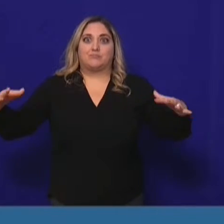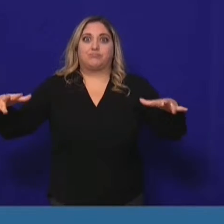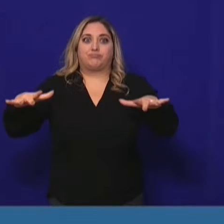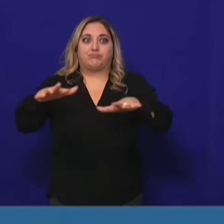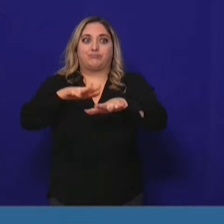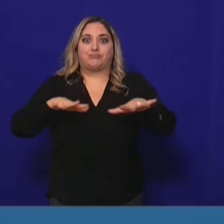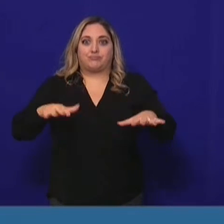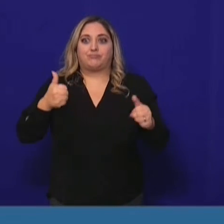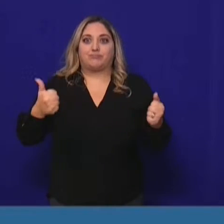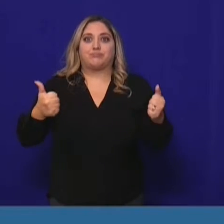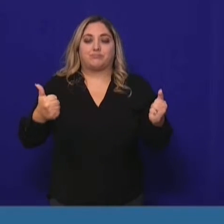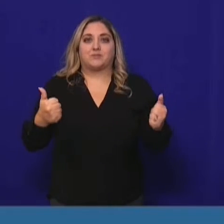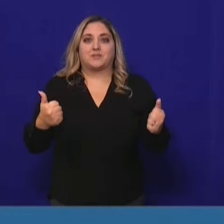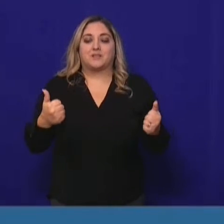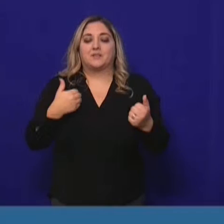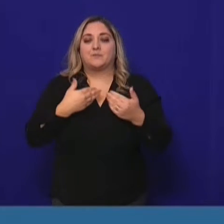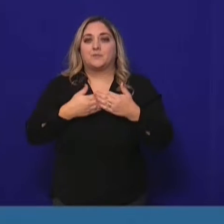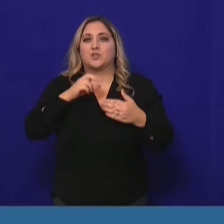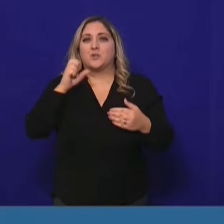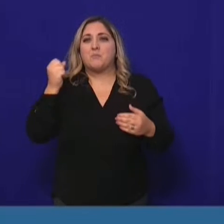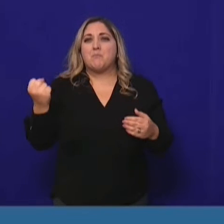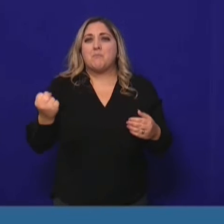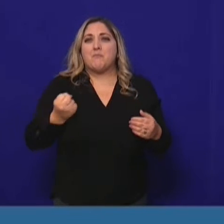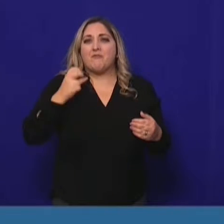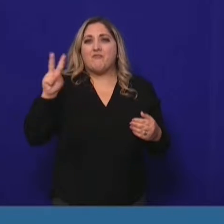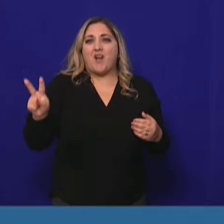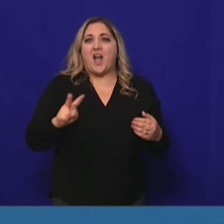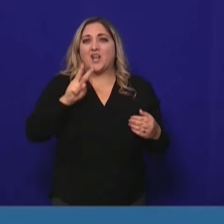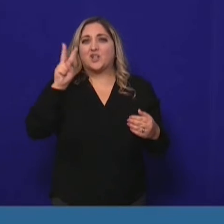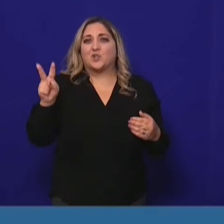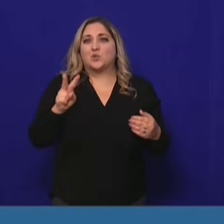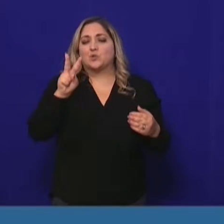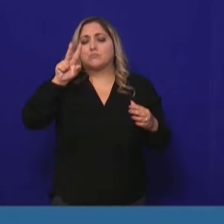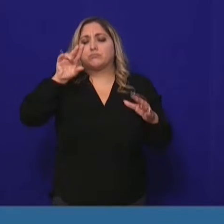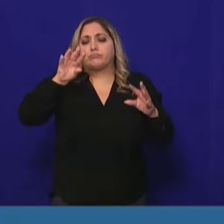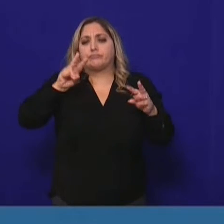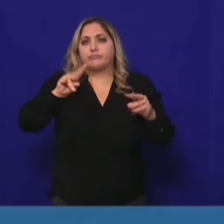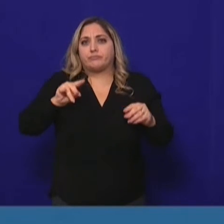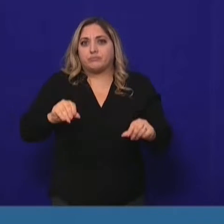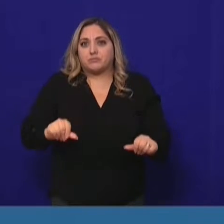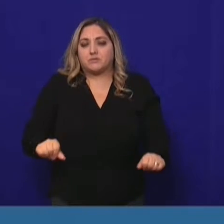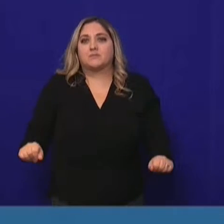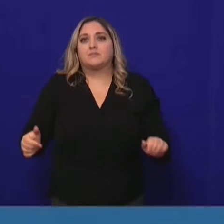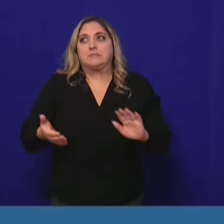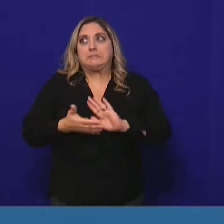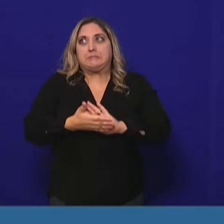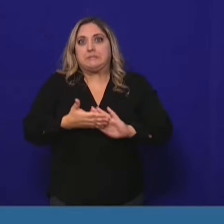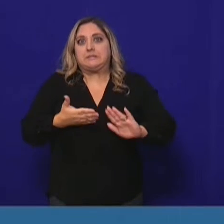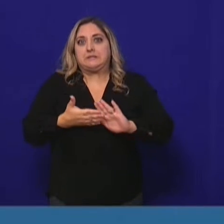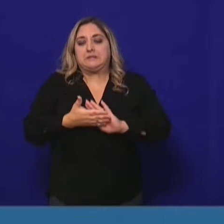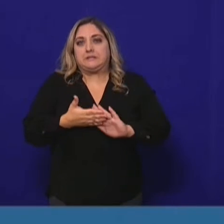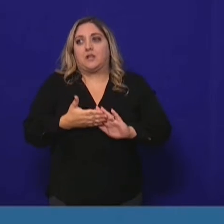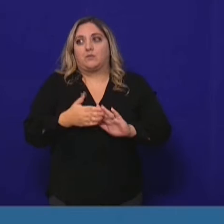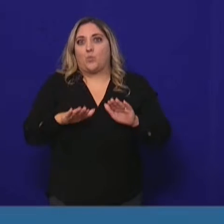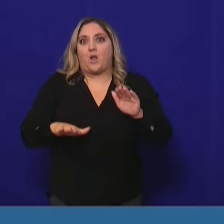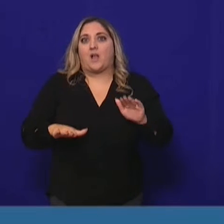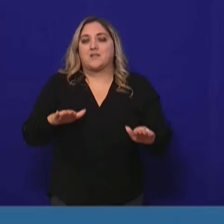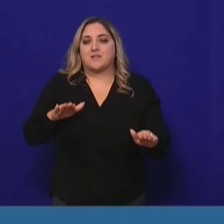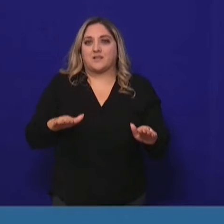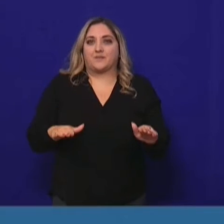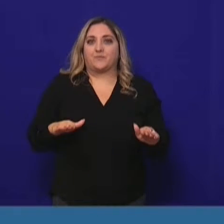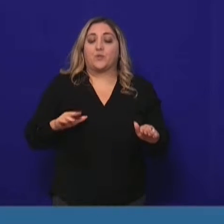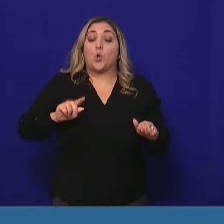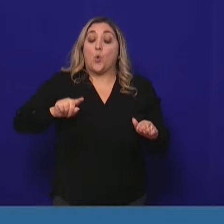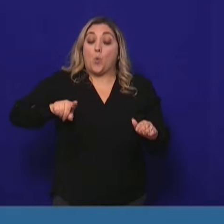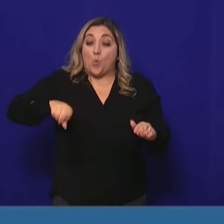eventwalment ikollok nuqqas ta' trasmissjoni u l-mikrobu jkun nistgħu ngħidu li mbagħad naqas u eventwalment allura